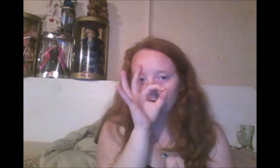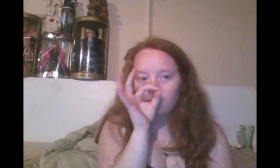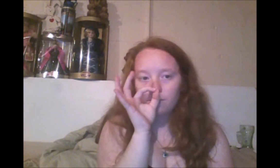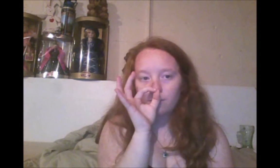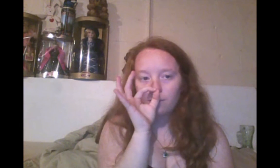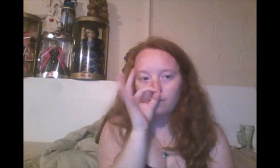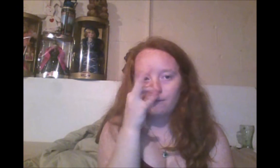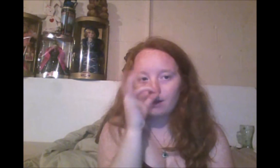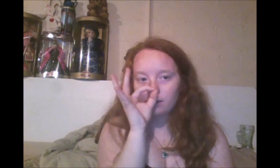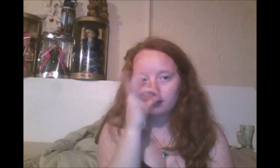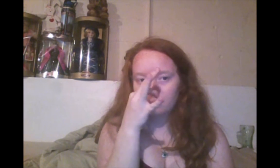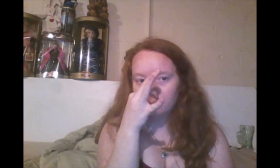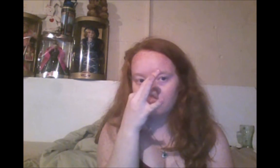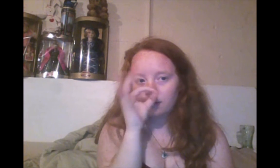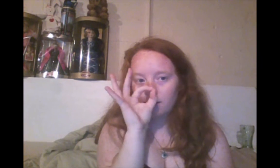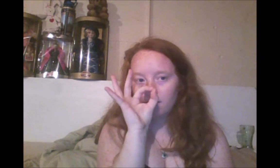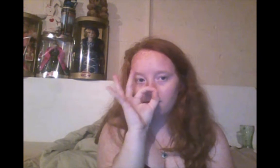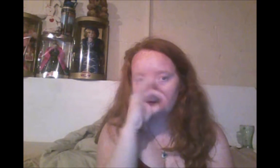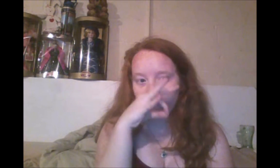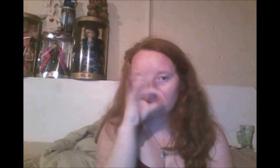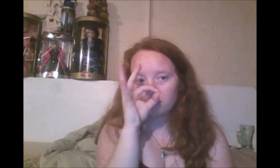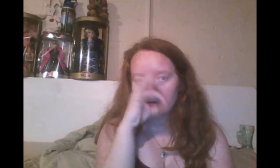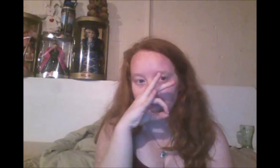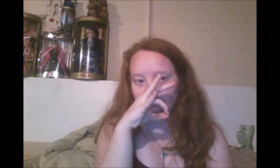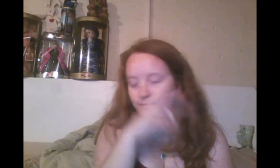So, fox. Fox.